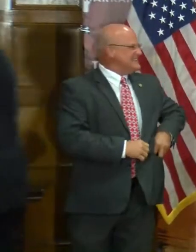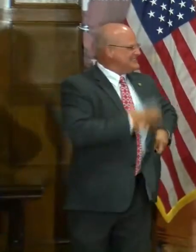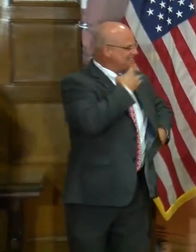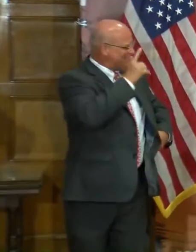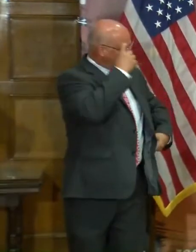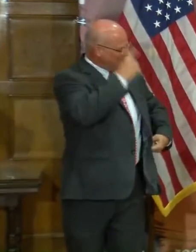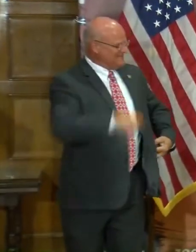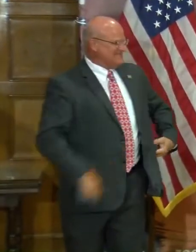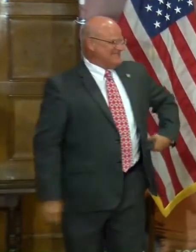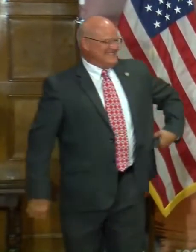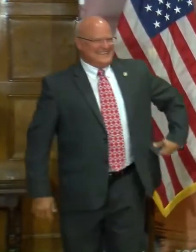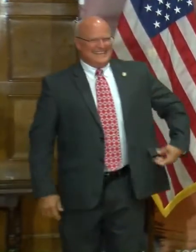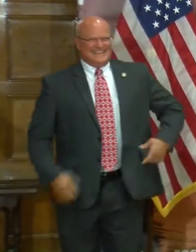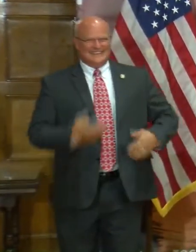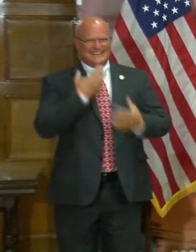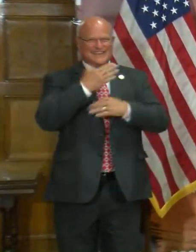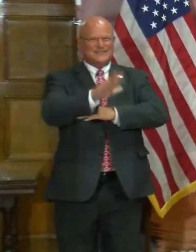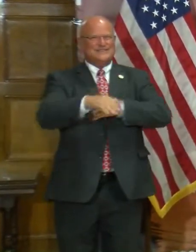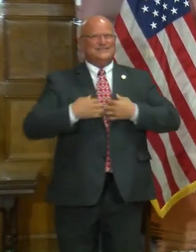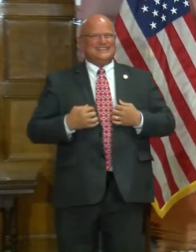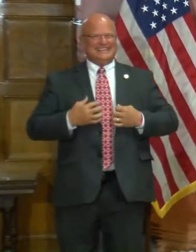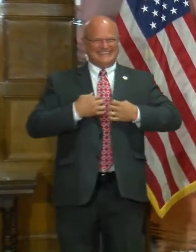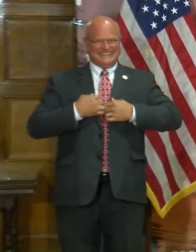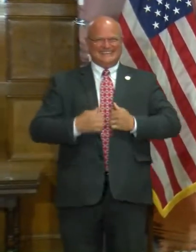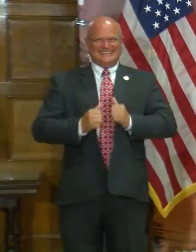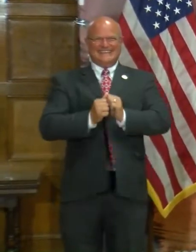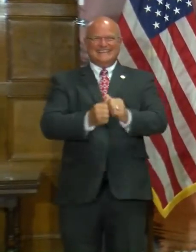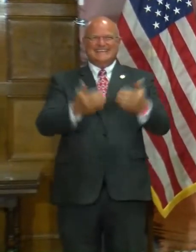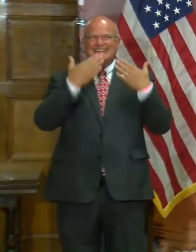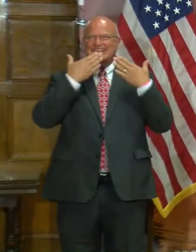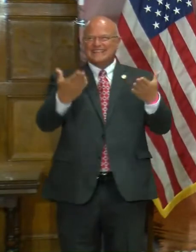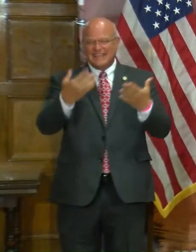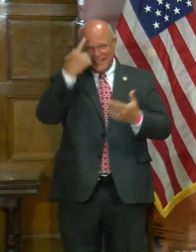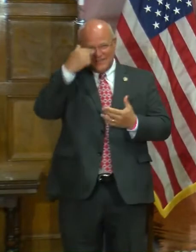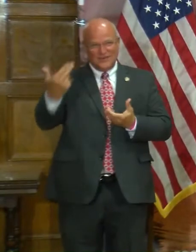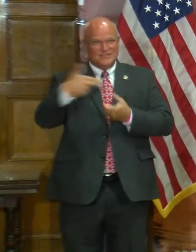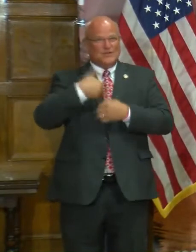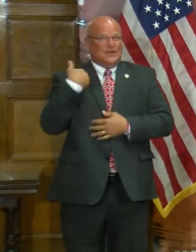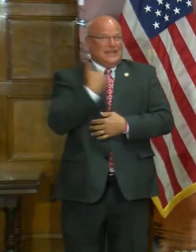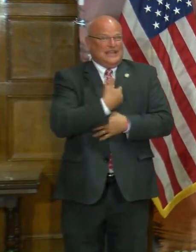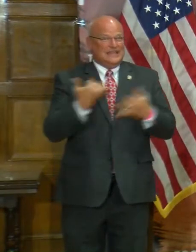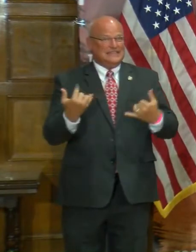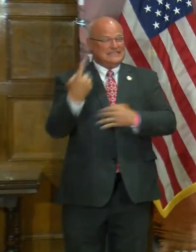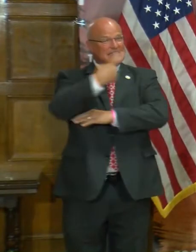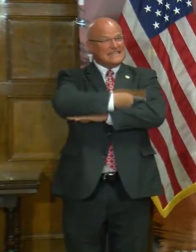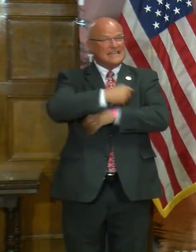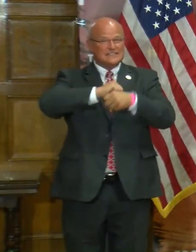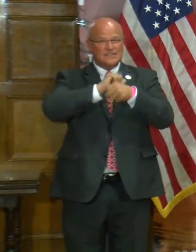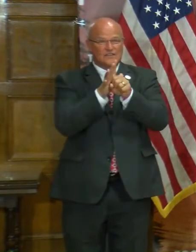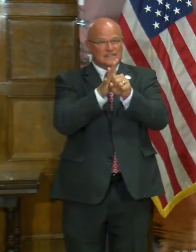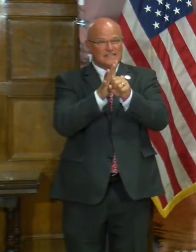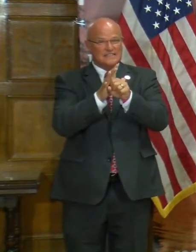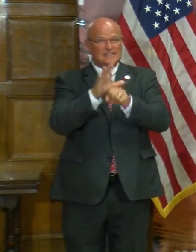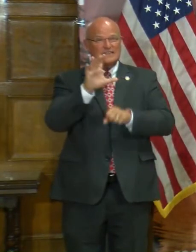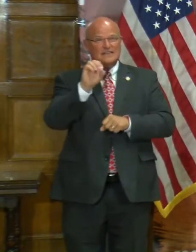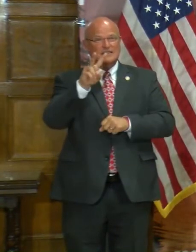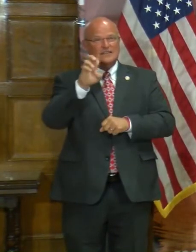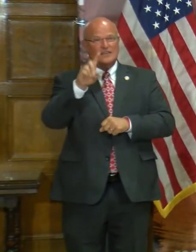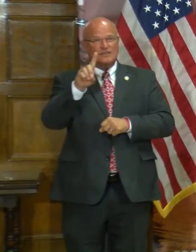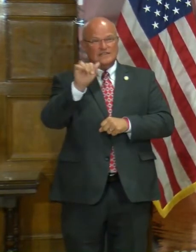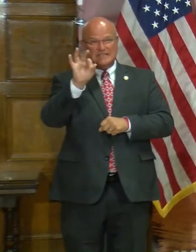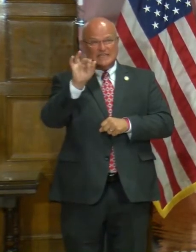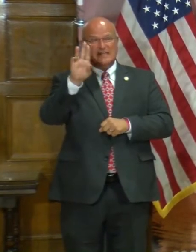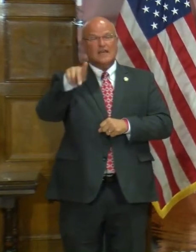Hello, Eddie. Governor. Good afternoon. Thank you for joining us for today's COVID-19 daily